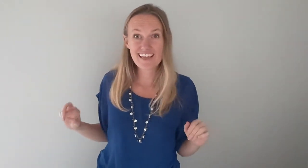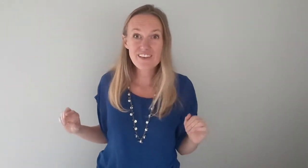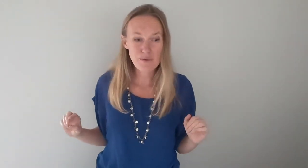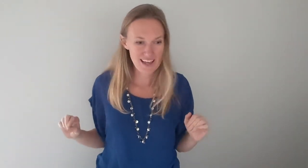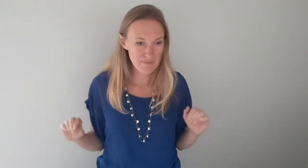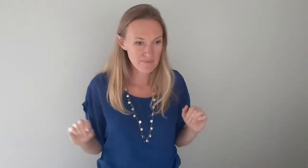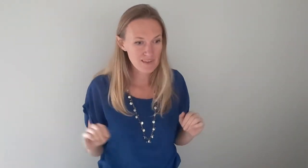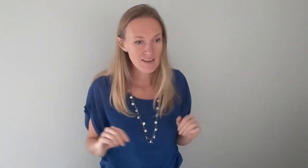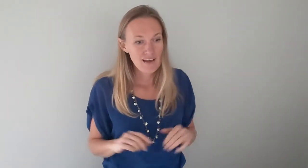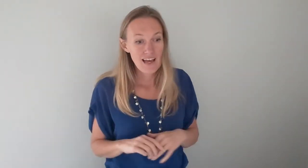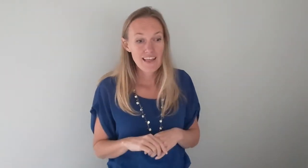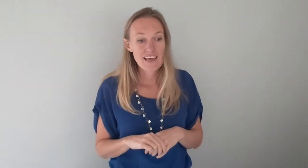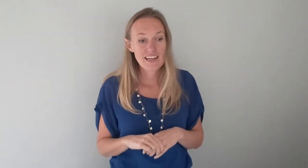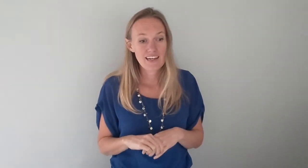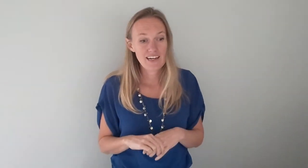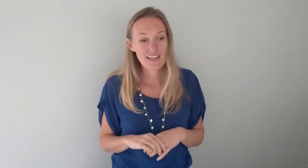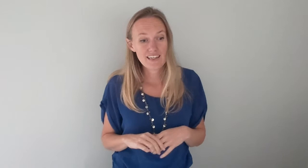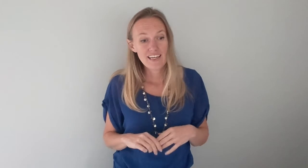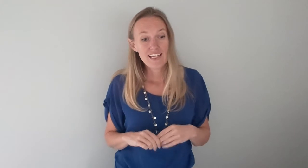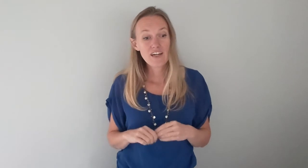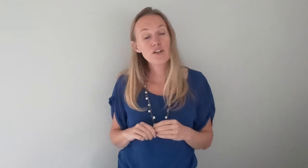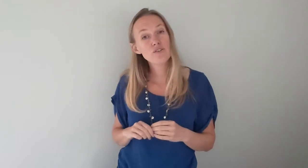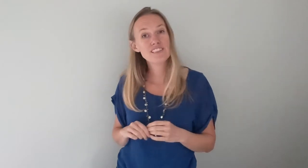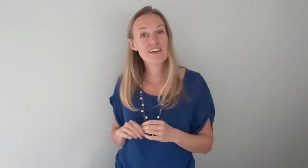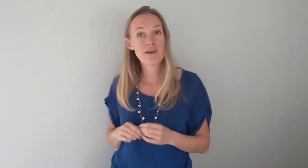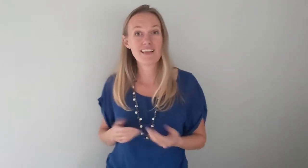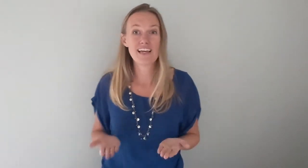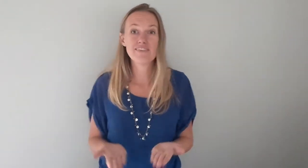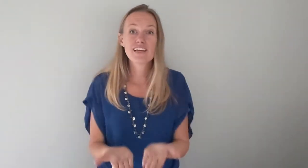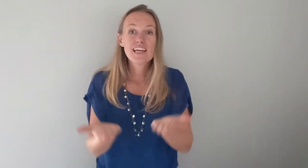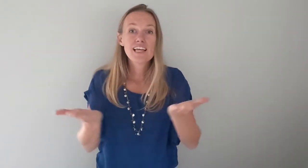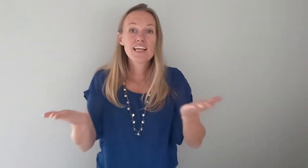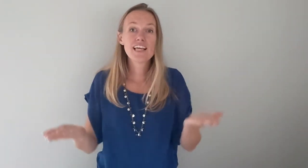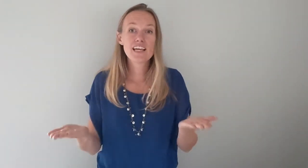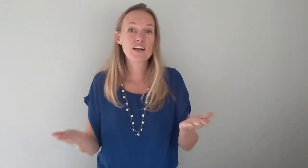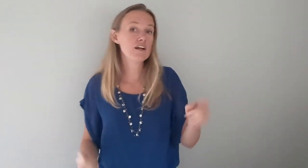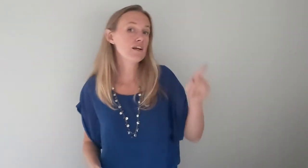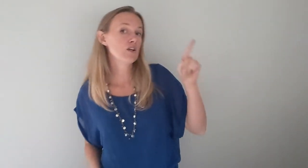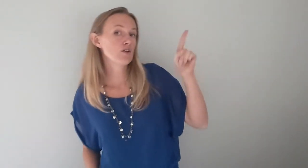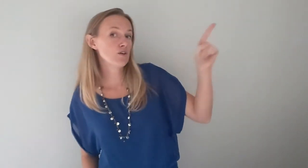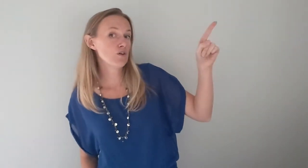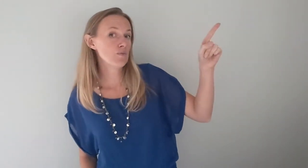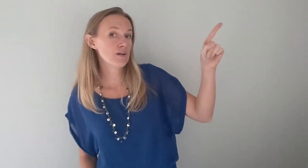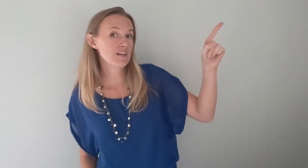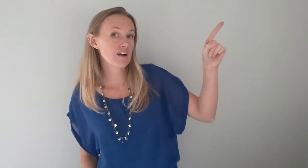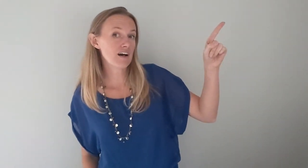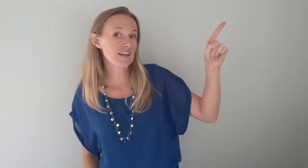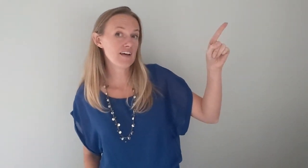either way. And then here you save my life. Here, you pointing to God in heaven,